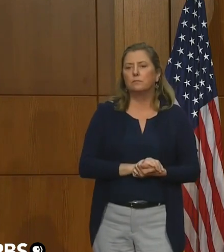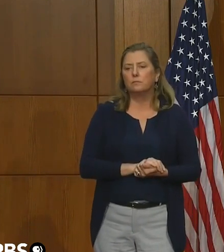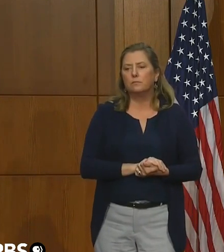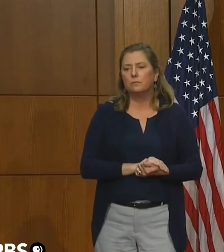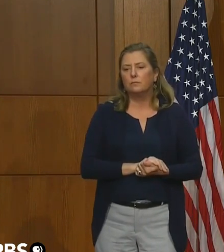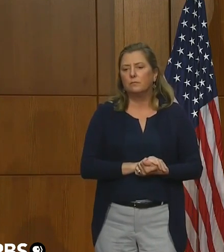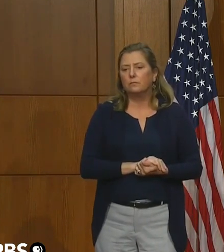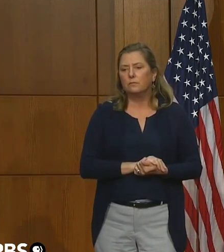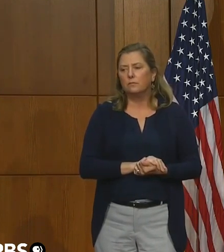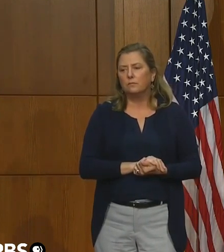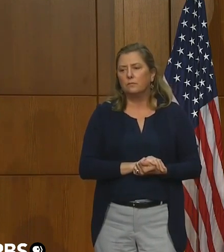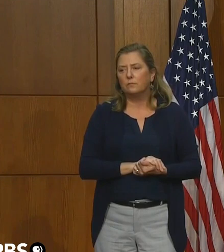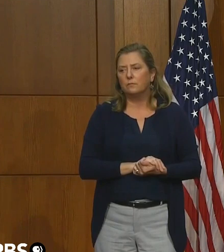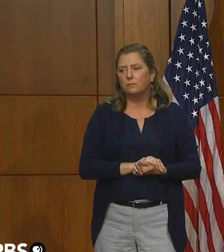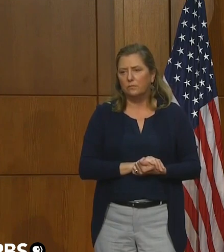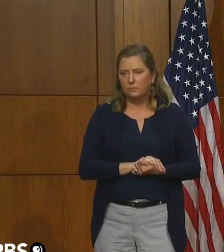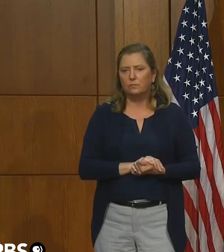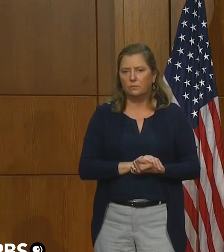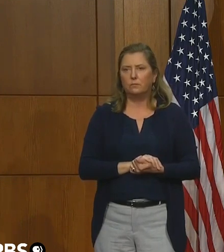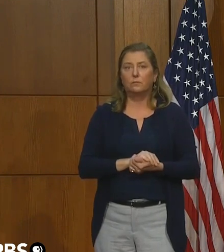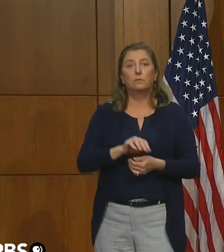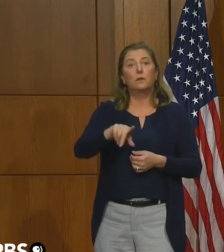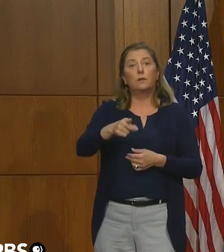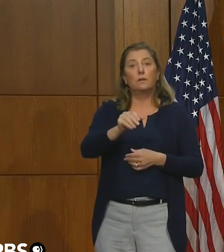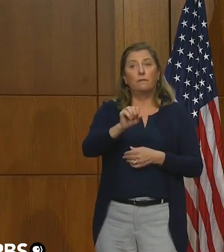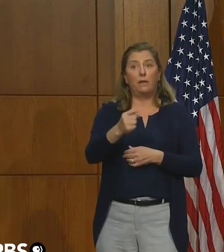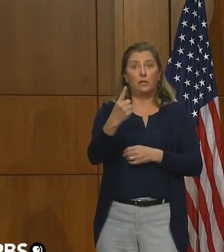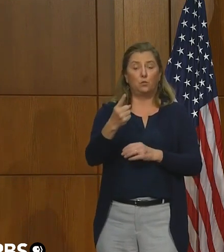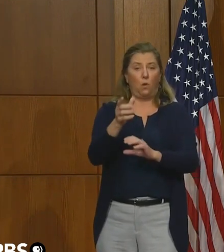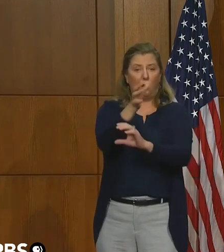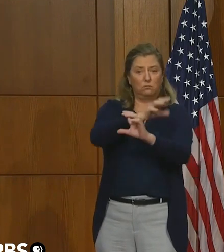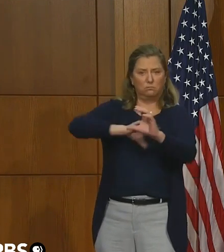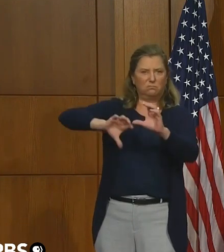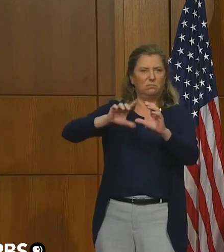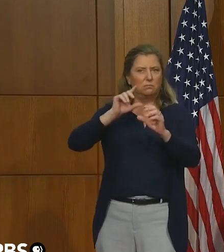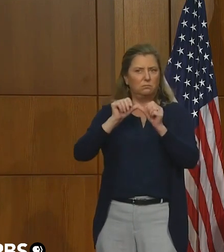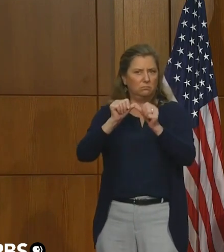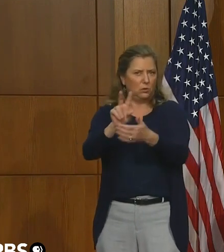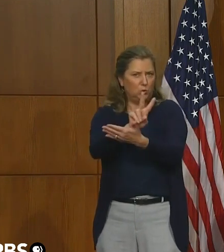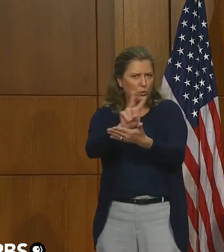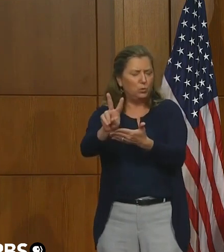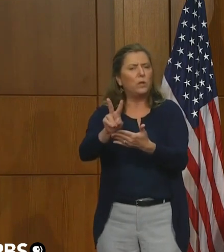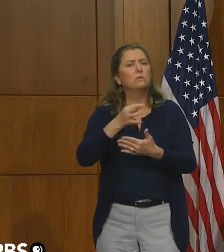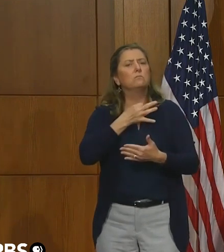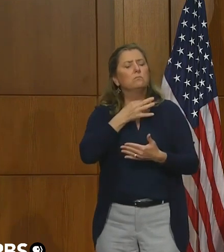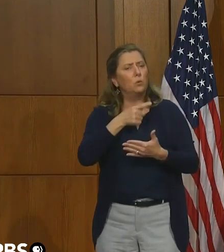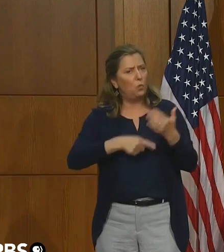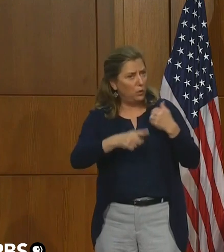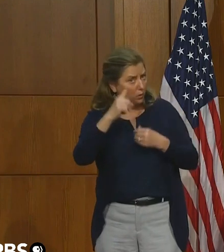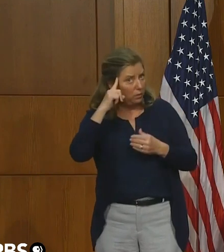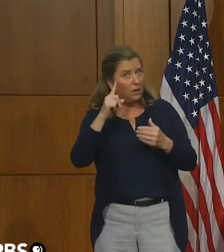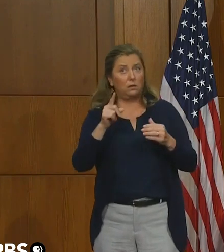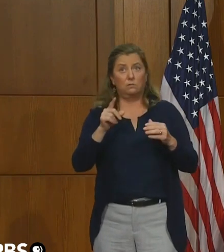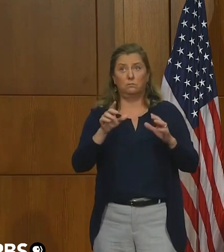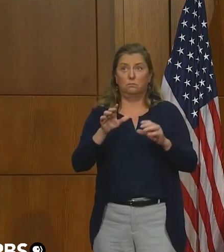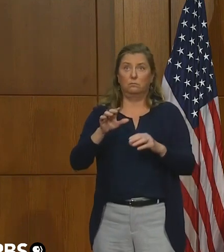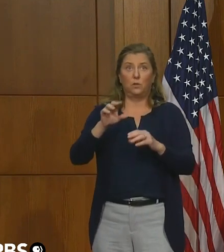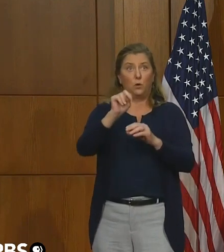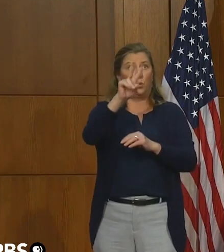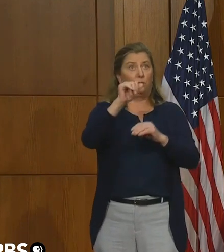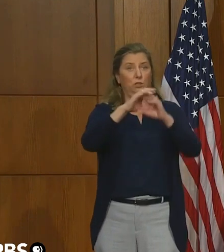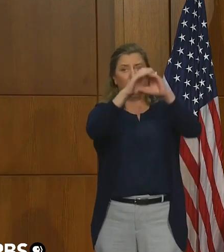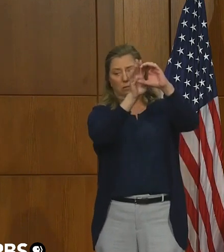And we know that phase one for the rest of Virginia was to last at least 2 weeks. So what is your sense about whether the rest of Virginia